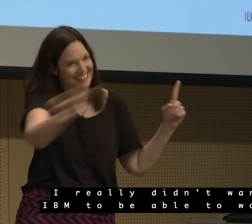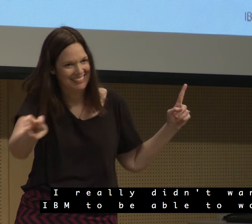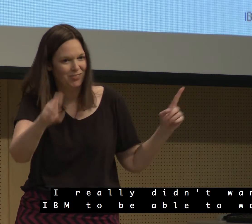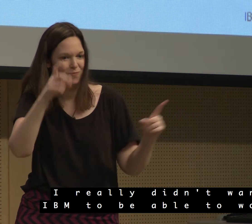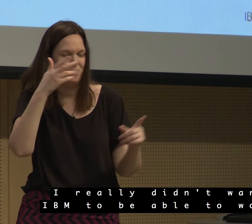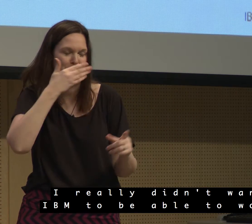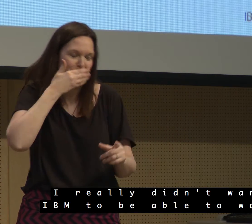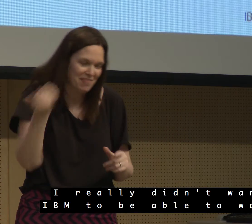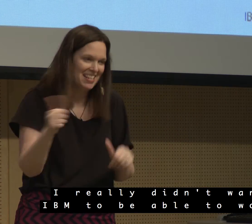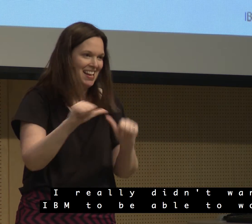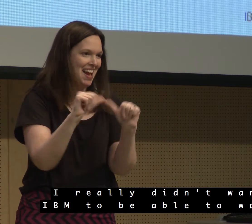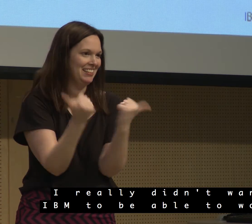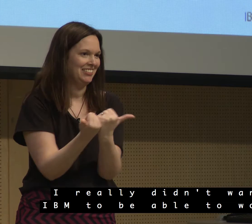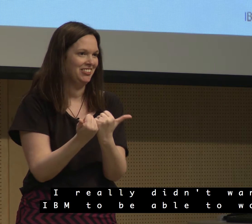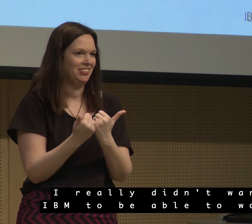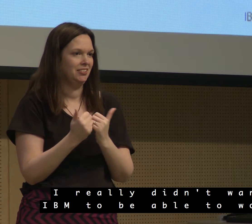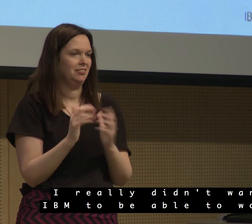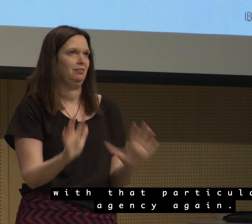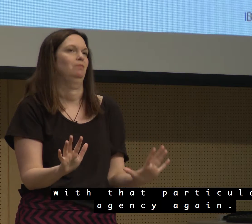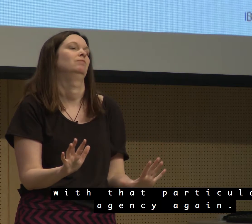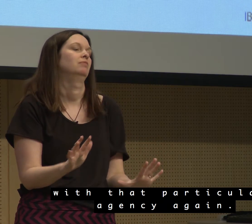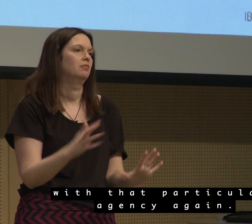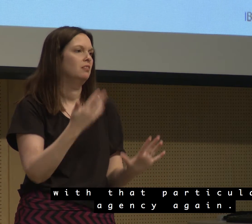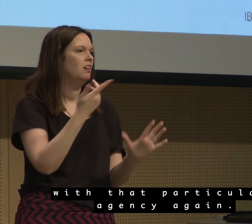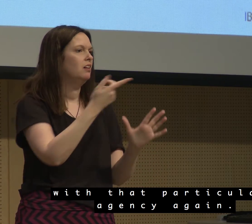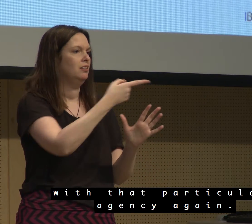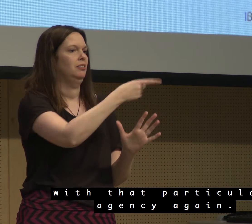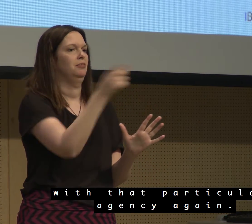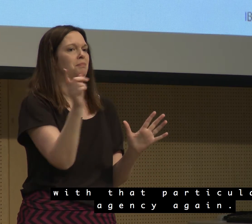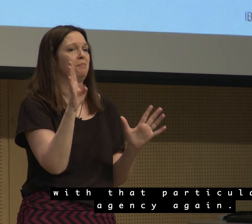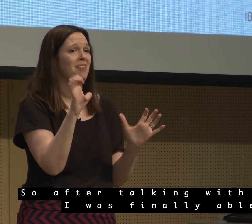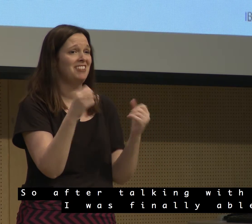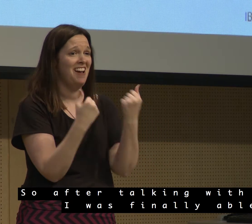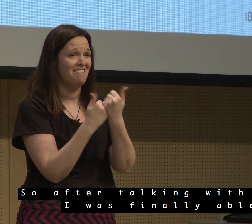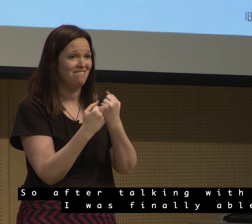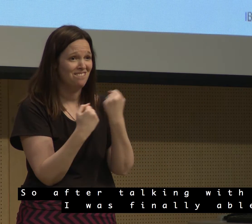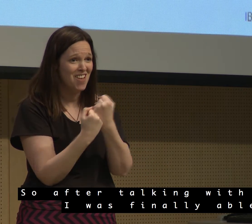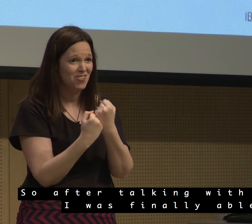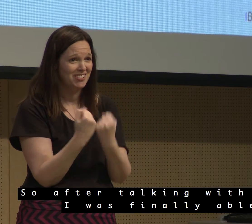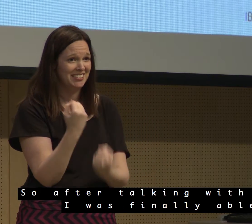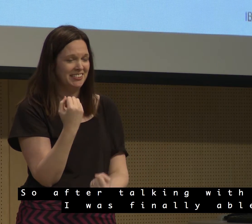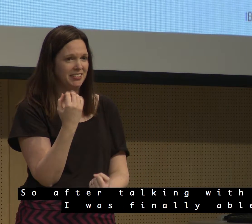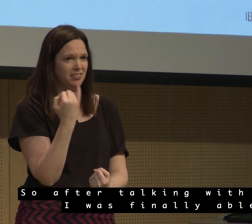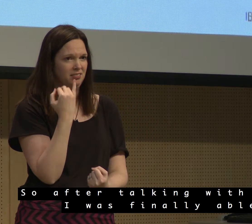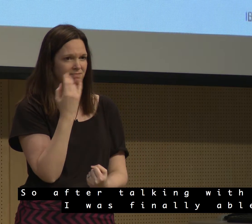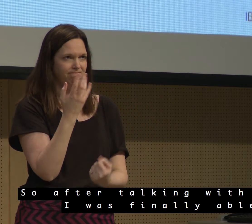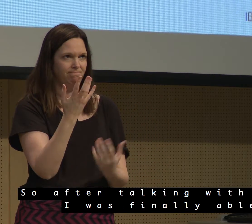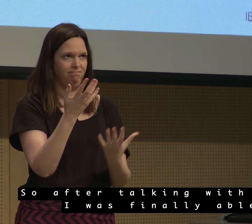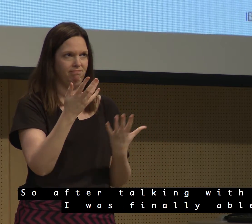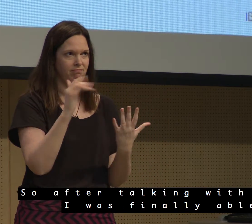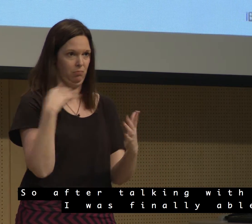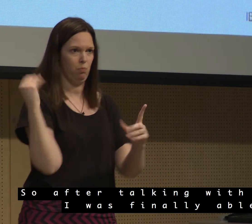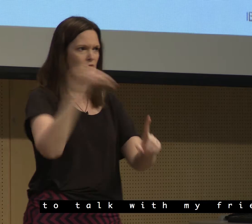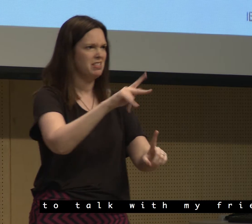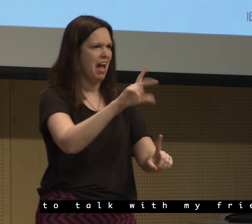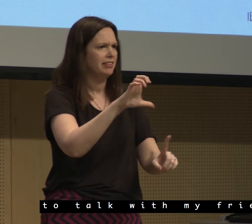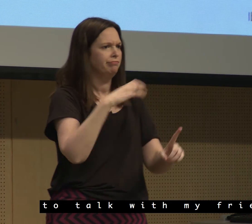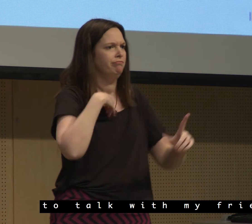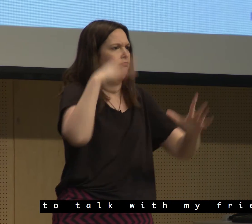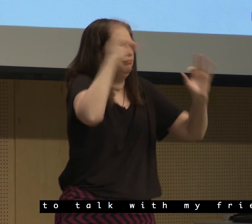I really didn't want IBM to be able to work with that particular agency again. So after talking with them, I was finally able to talk with